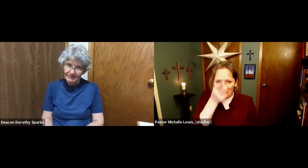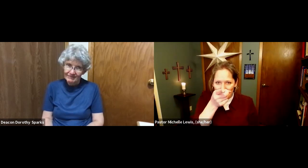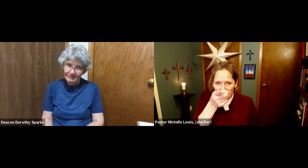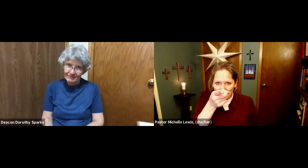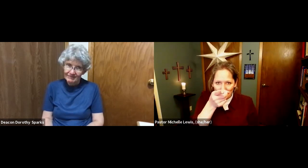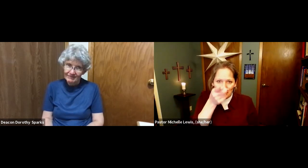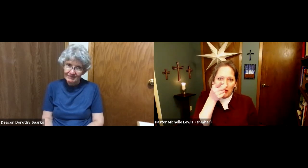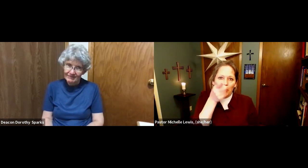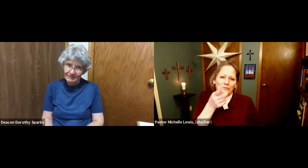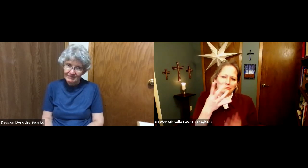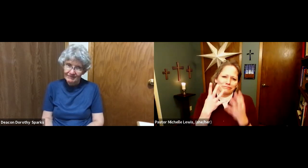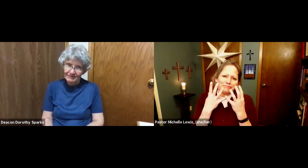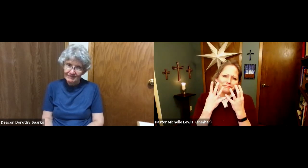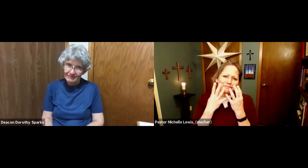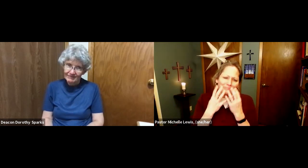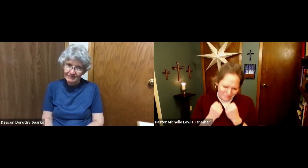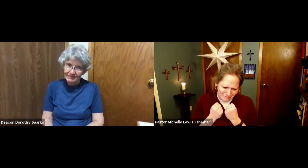beloved